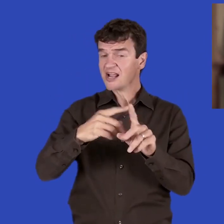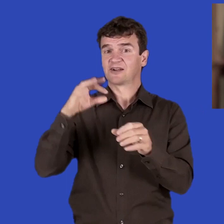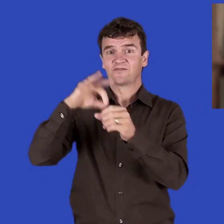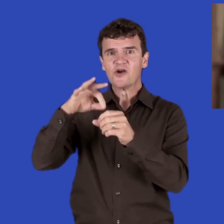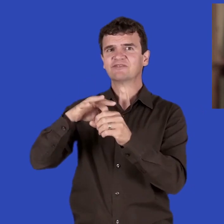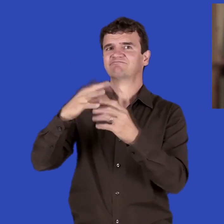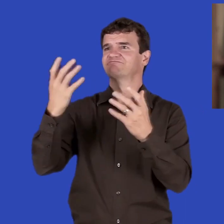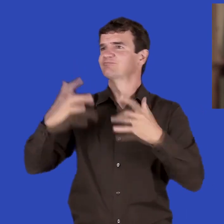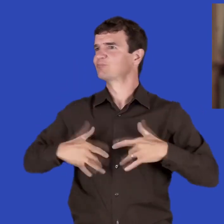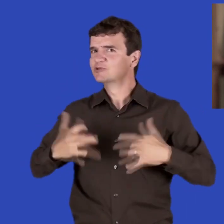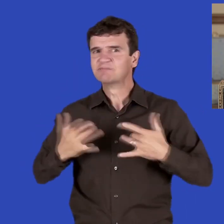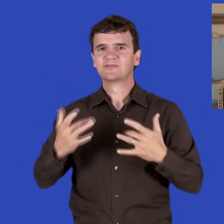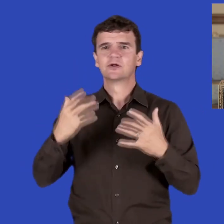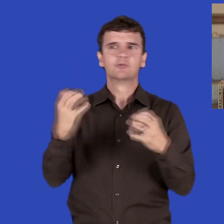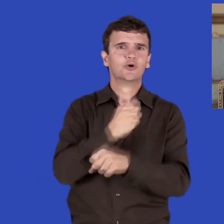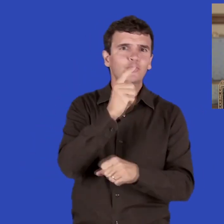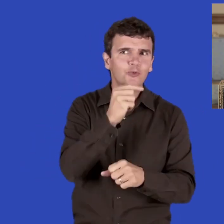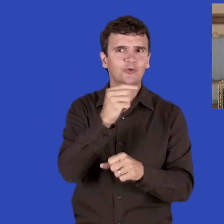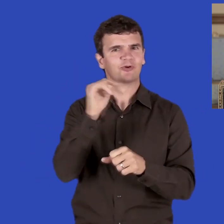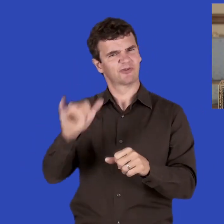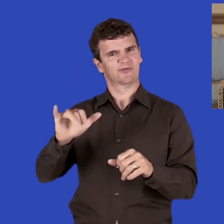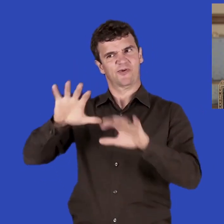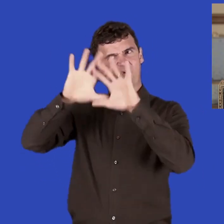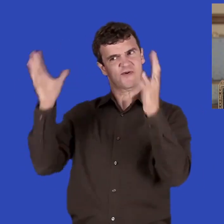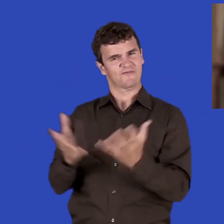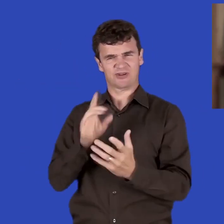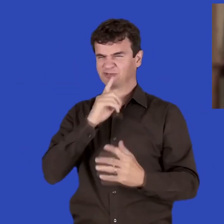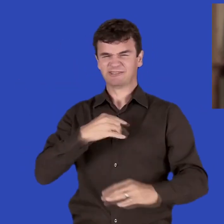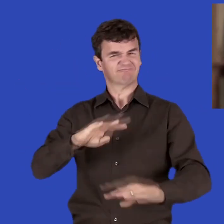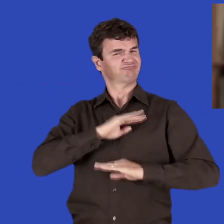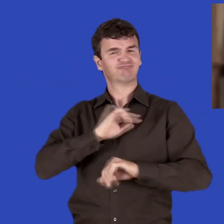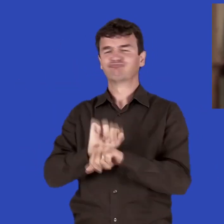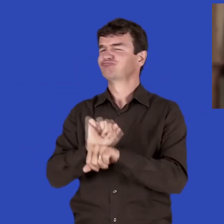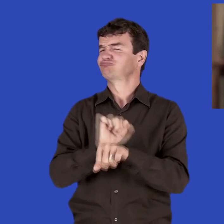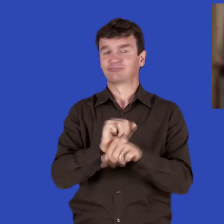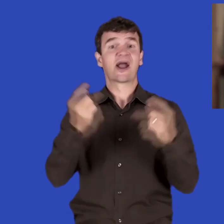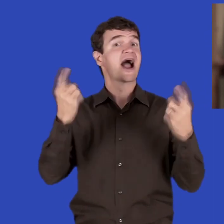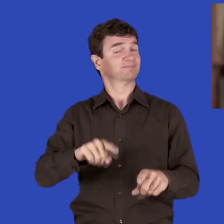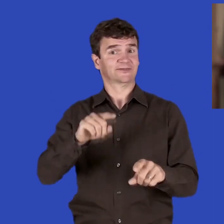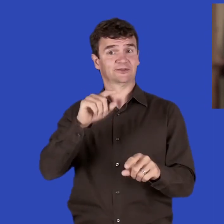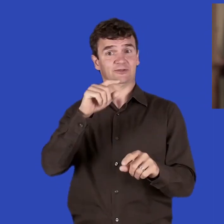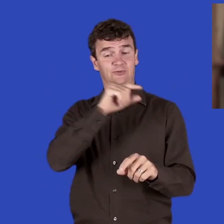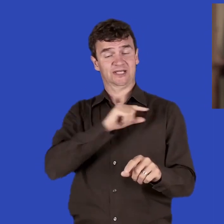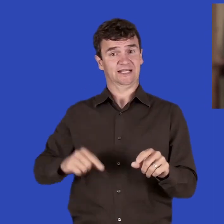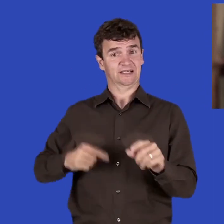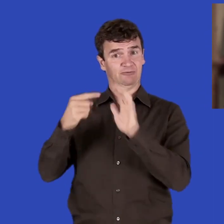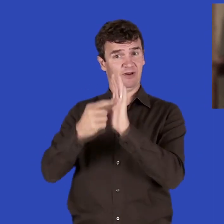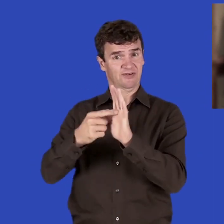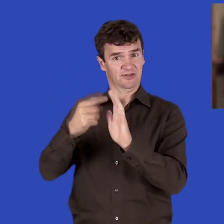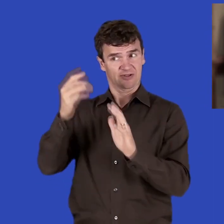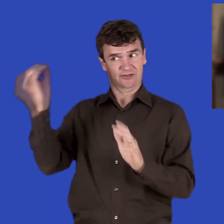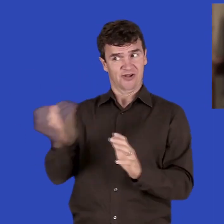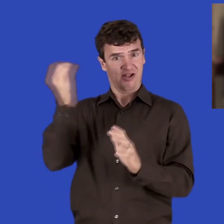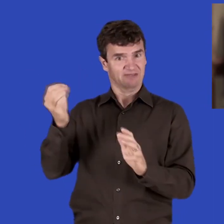and cover election nights. And so I really thought that was going to be the fulfillment of my career. So when the opportunity came along to be the